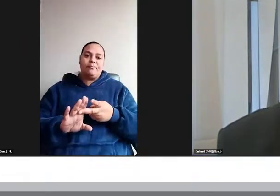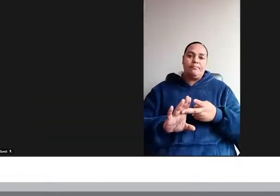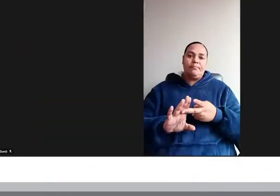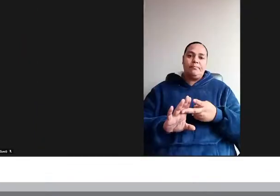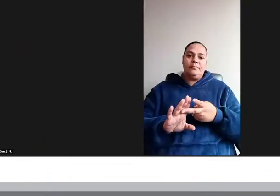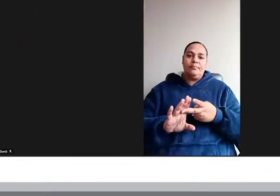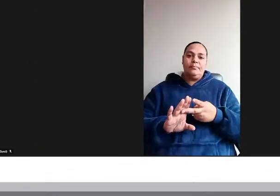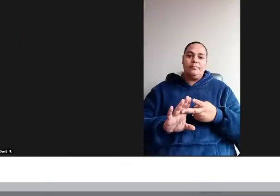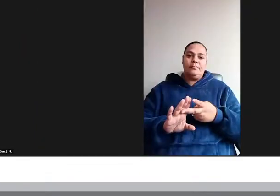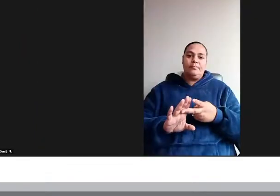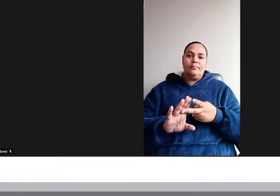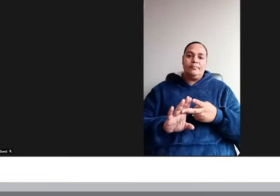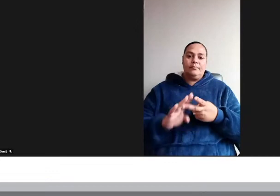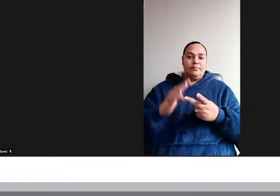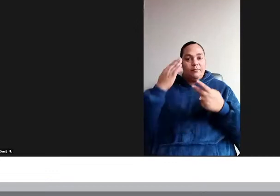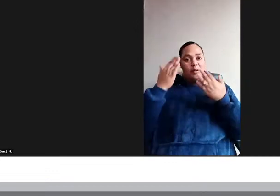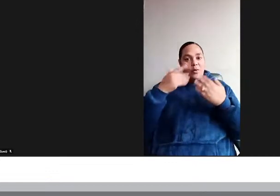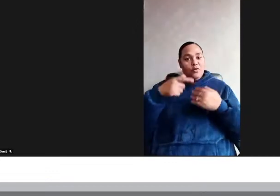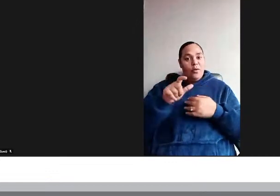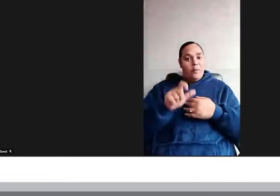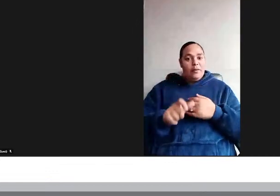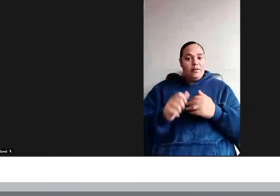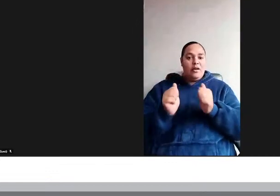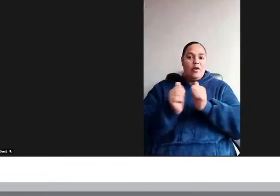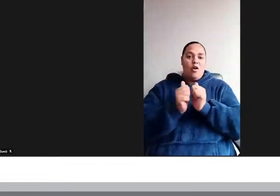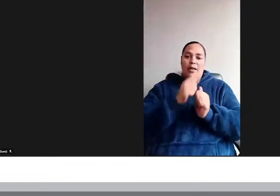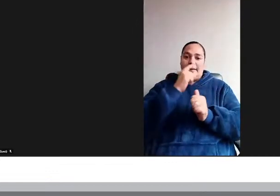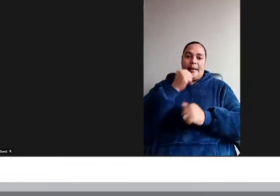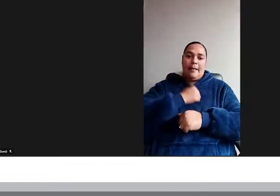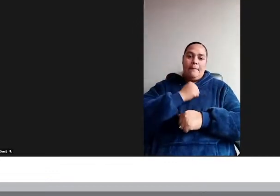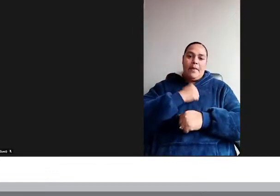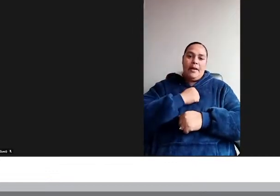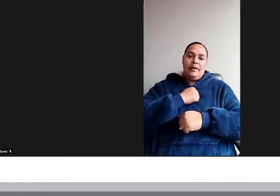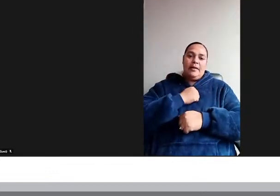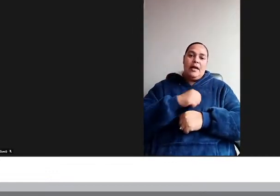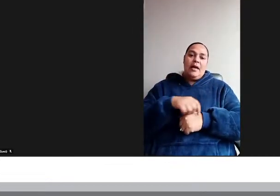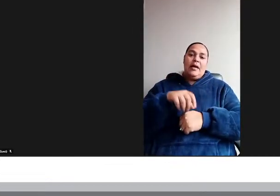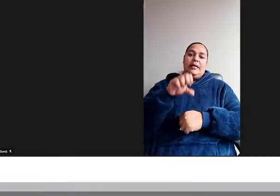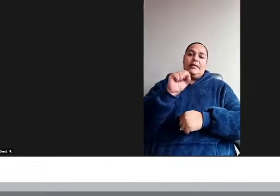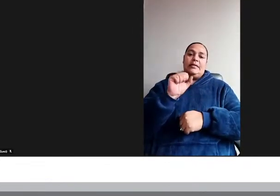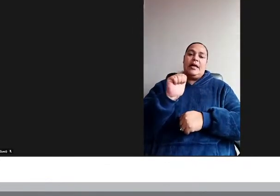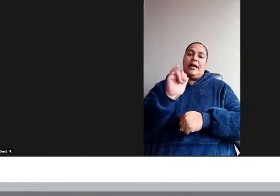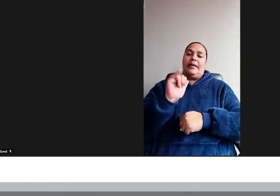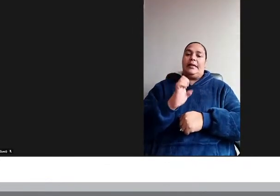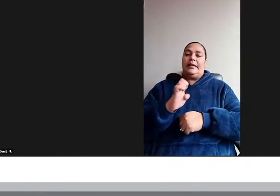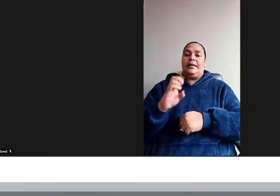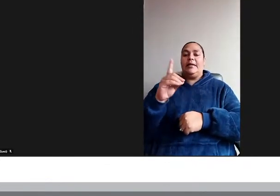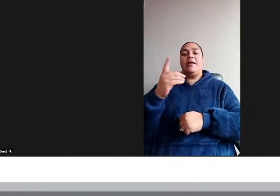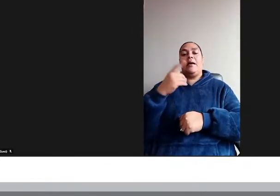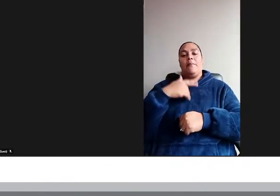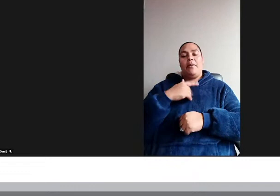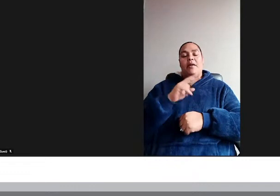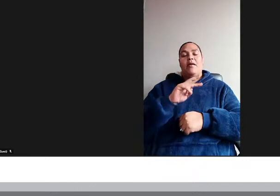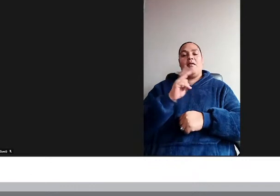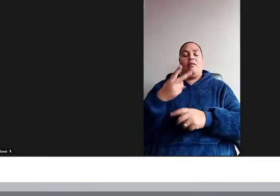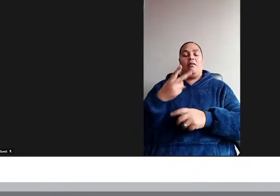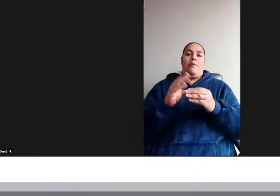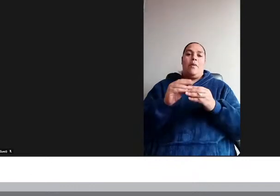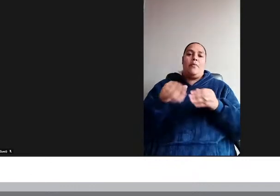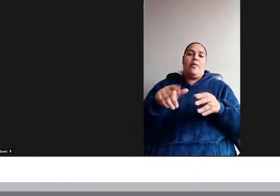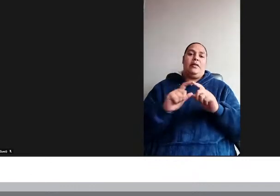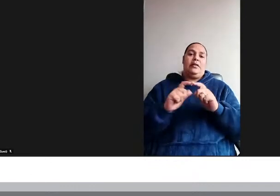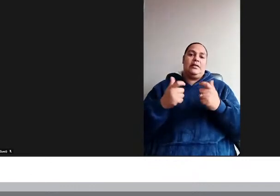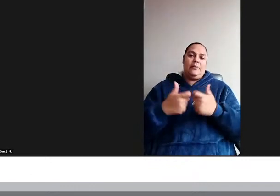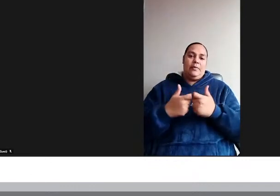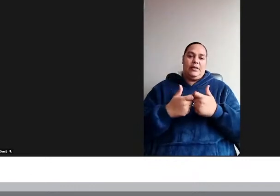Good morning, Chairperson and colleagues. My name is Khalid Sayed and I'm an alternate member on this committee. Good morning.